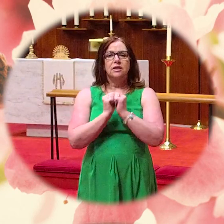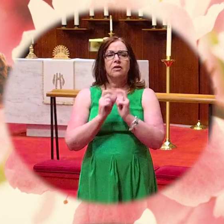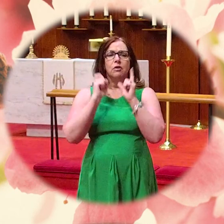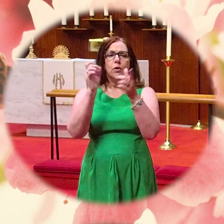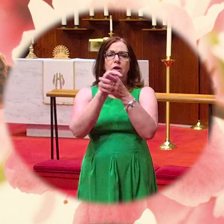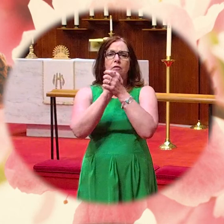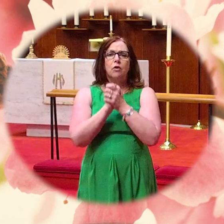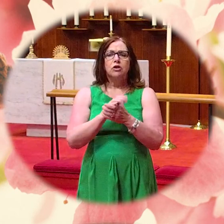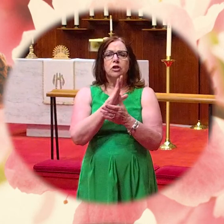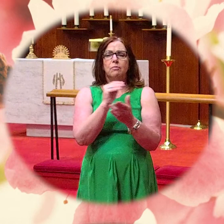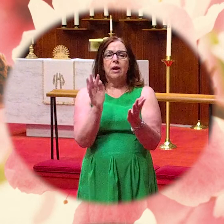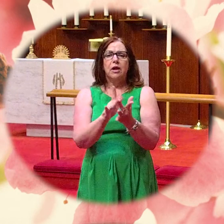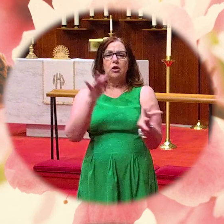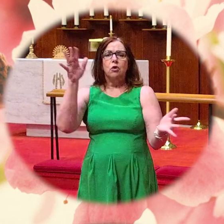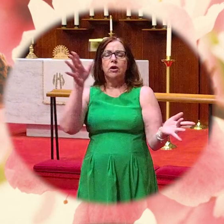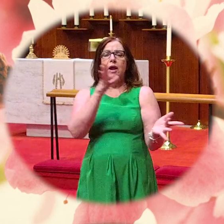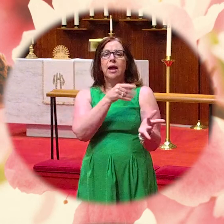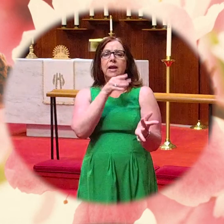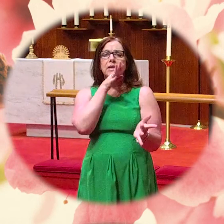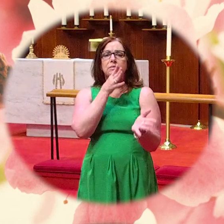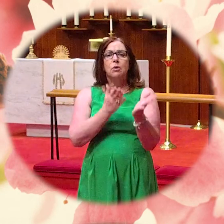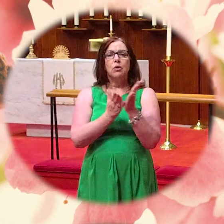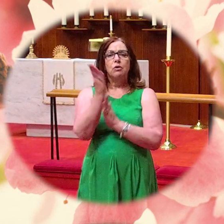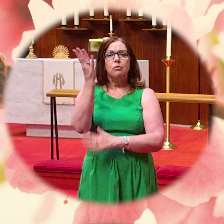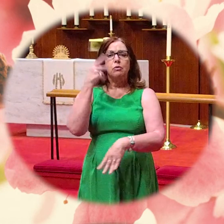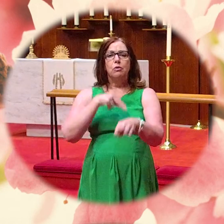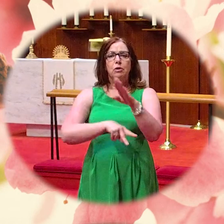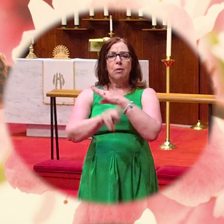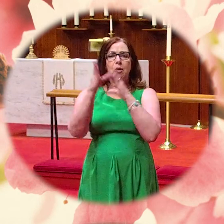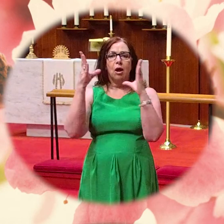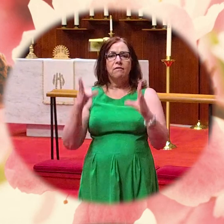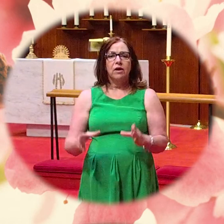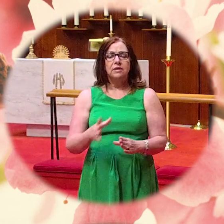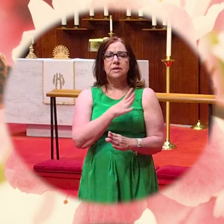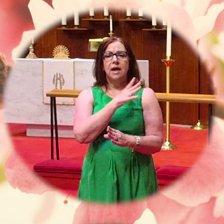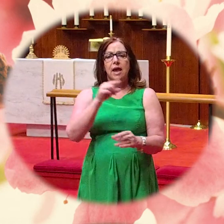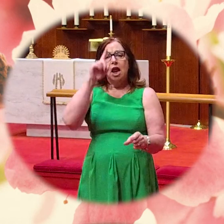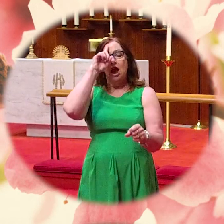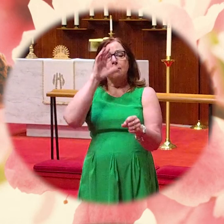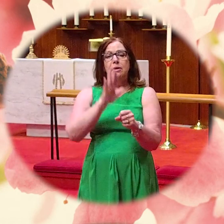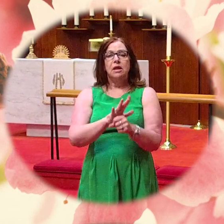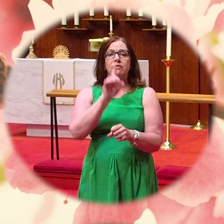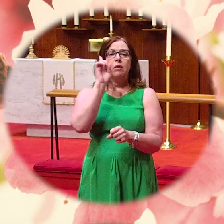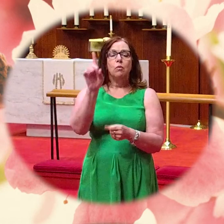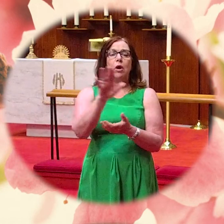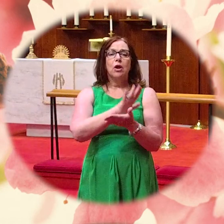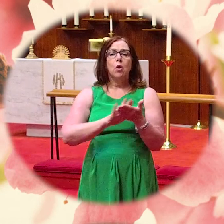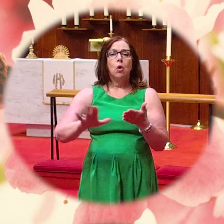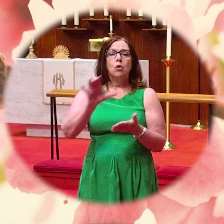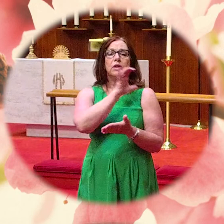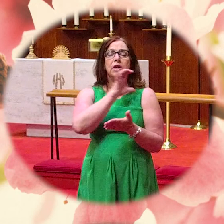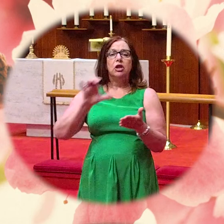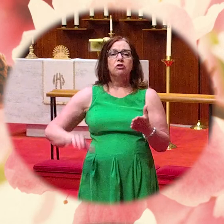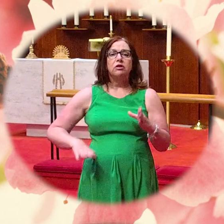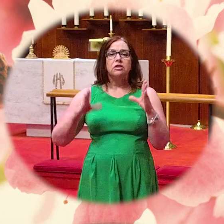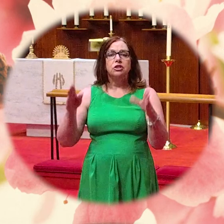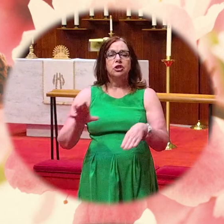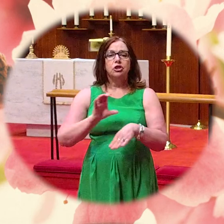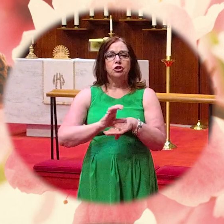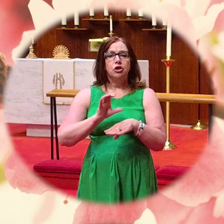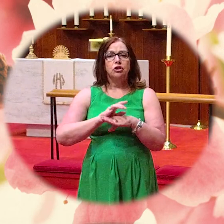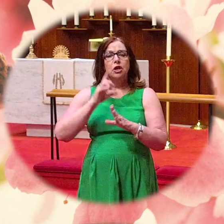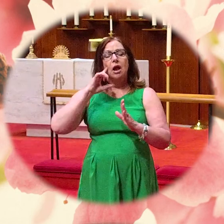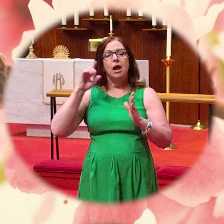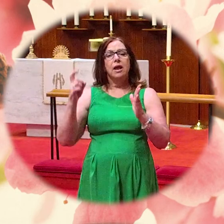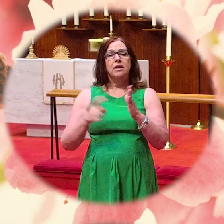and glorified, who spoke by the prophets. And I believe in one holy Christian apostolic church.